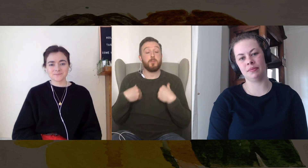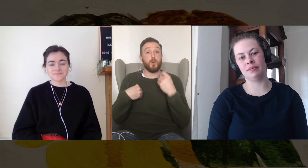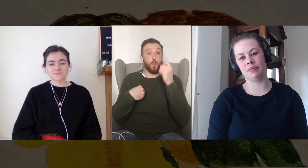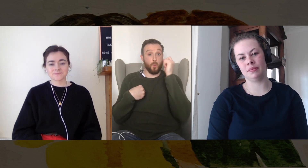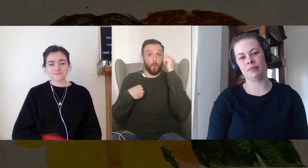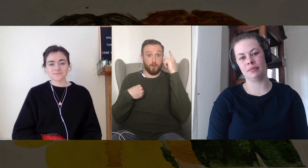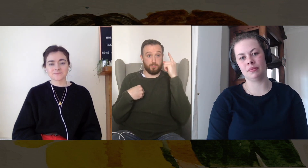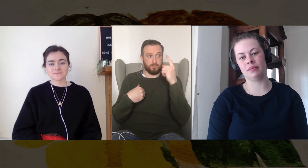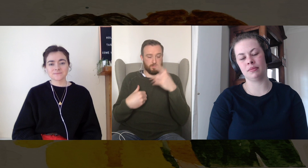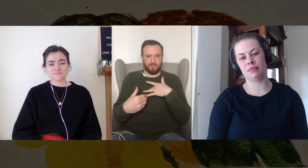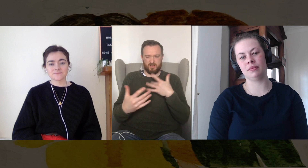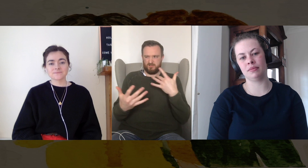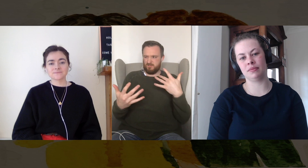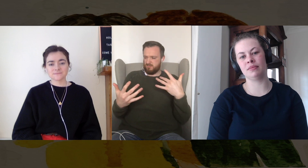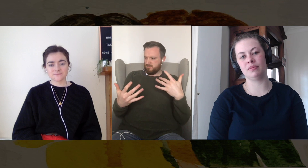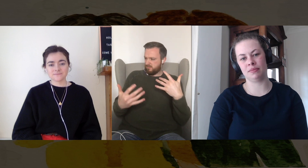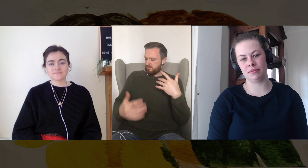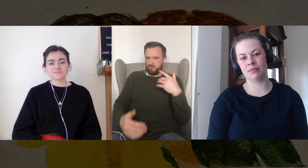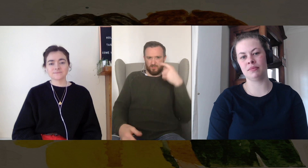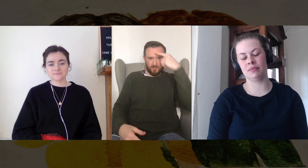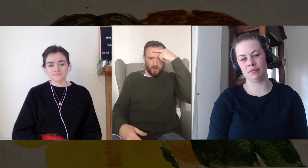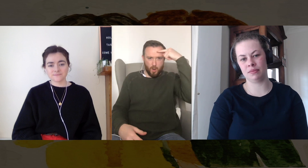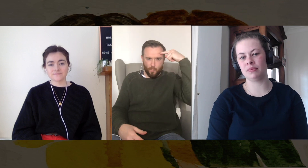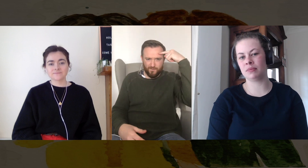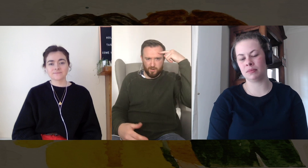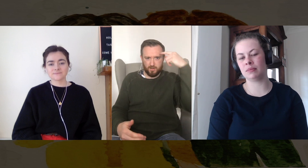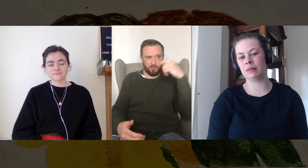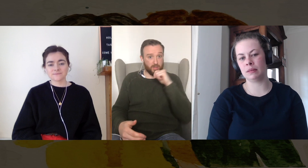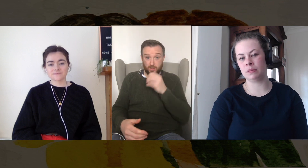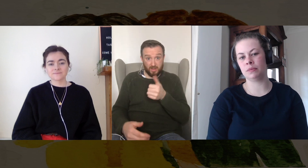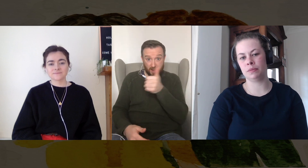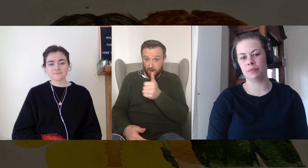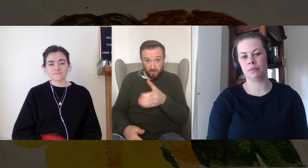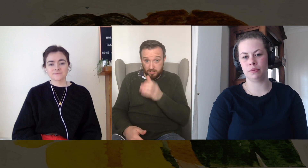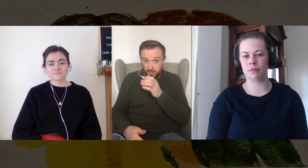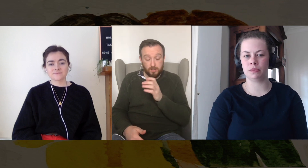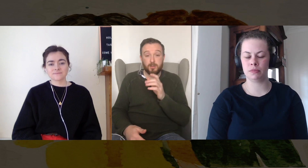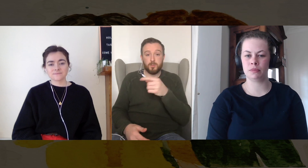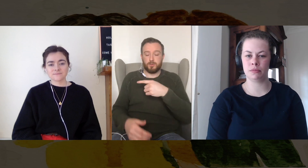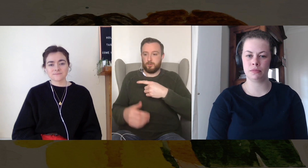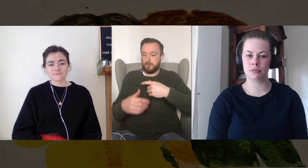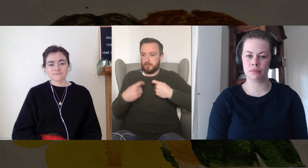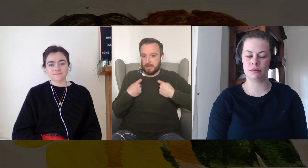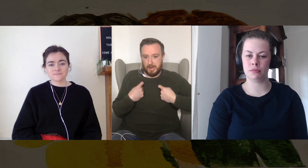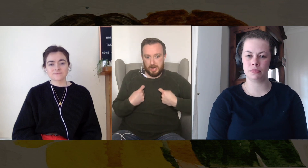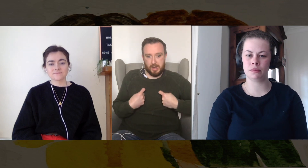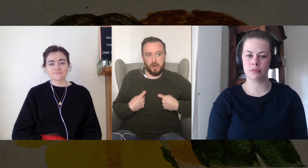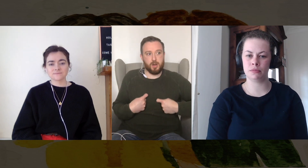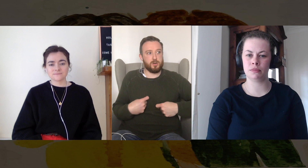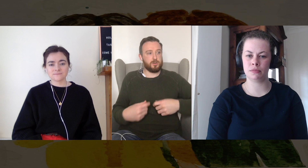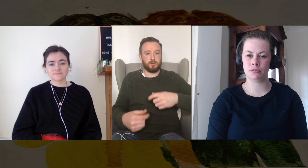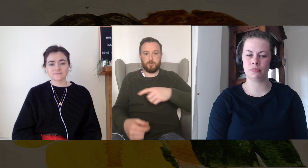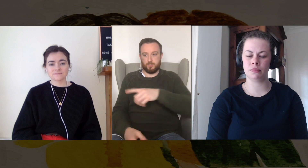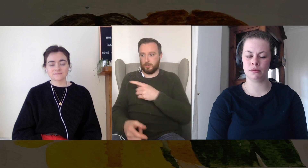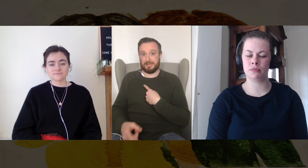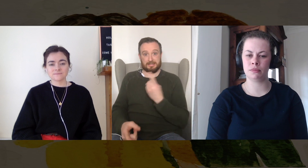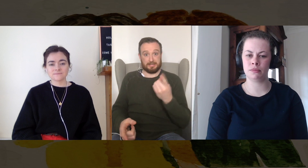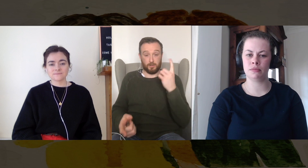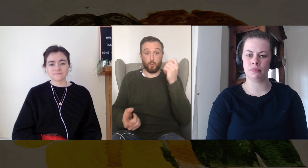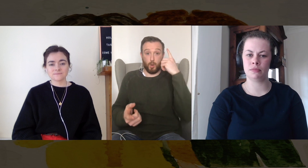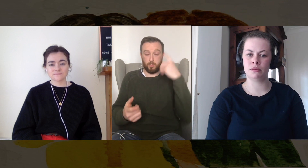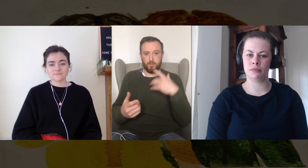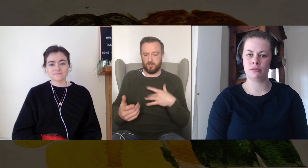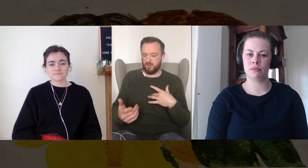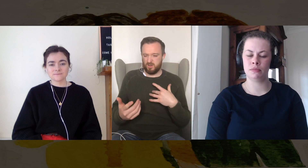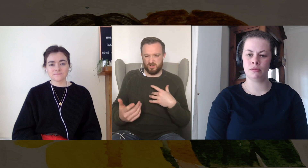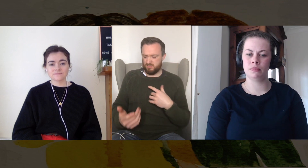Like last night I told you my neighbours were having a dance party and I was awake all night. So then this